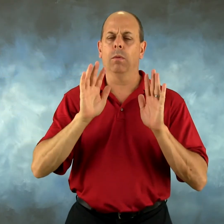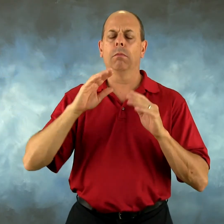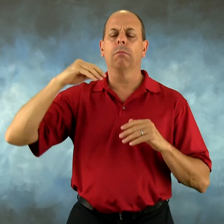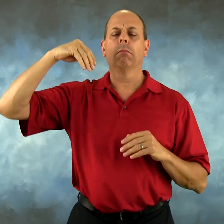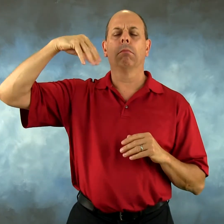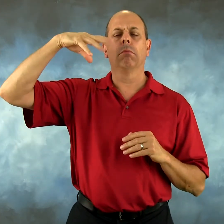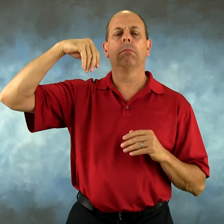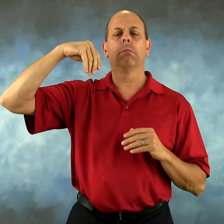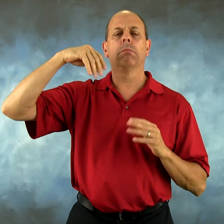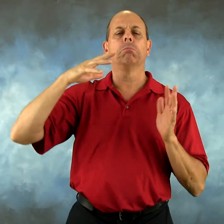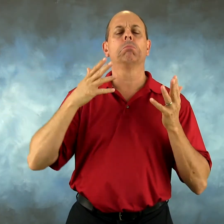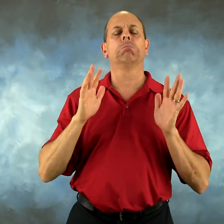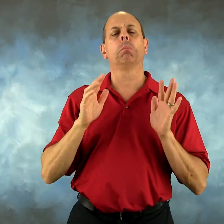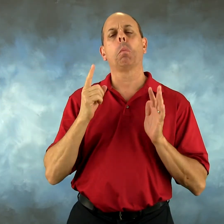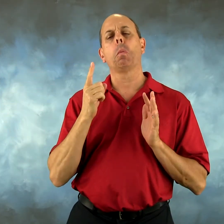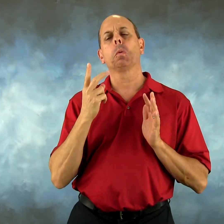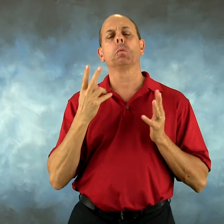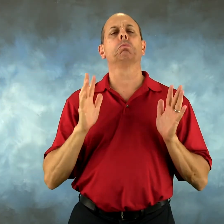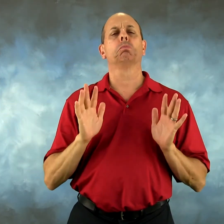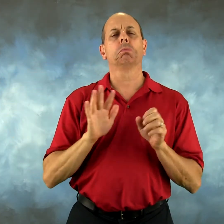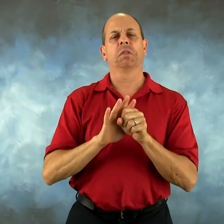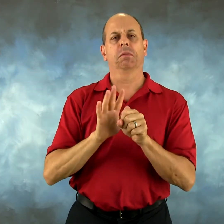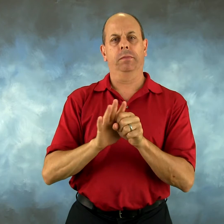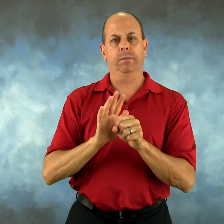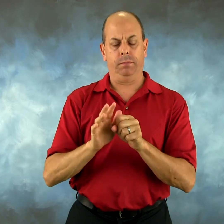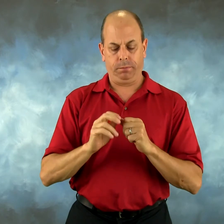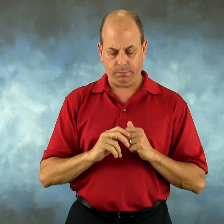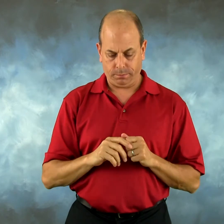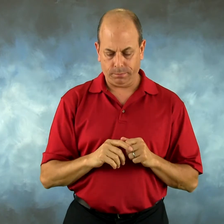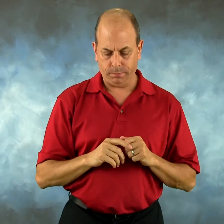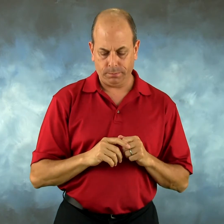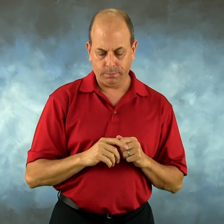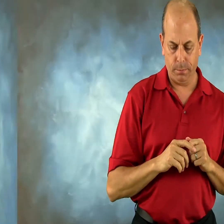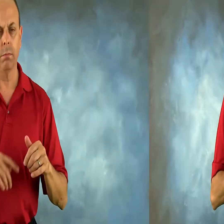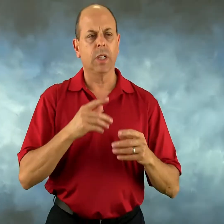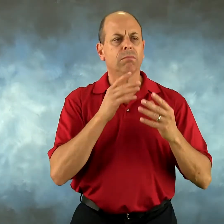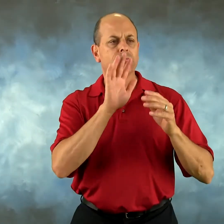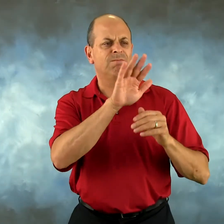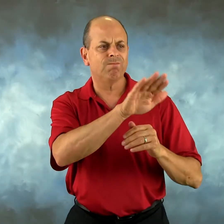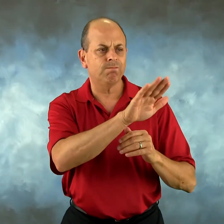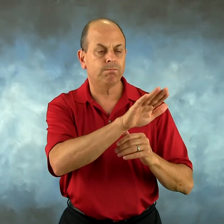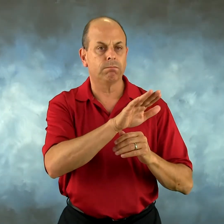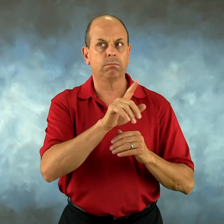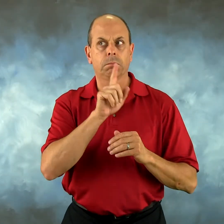light, make sure you don't do it quickly. Just flash it 1 or 2 times, and that should be sufficient.